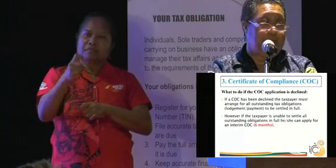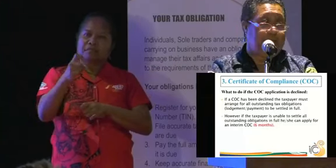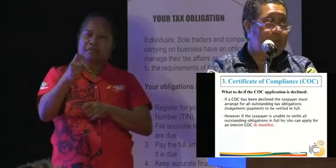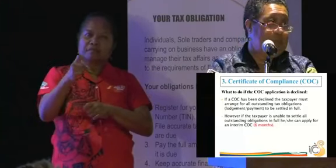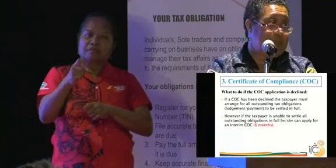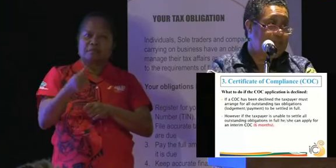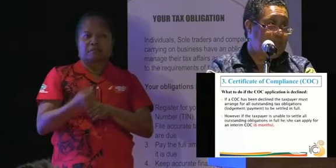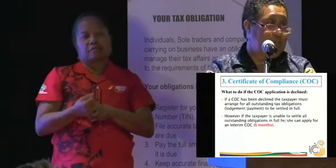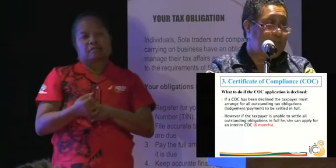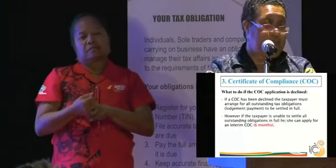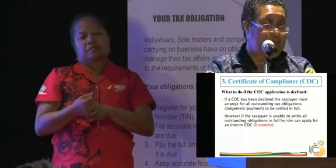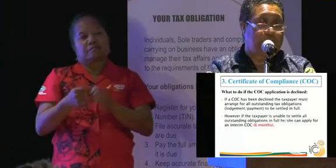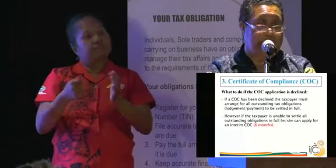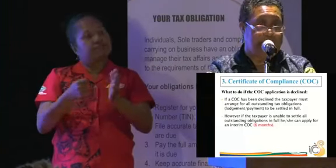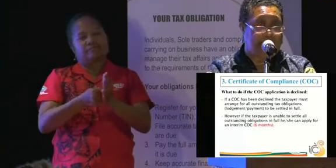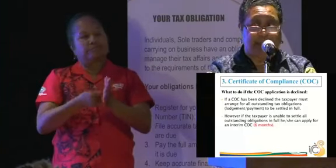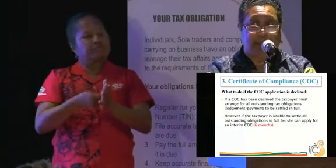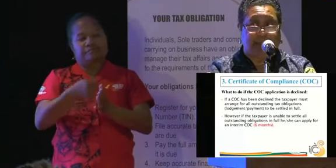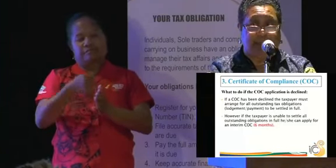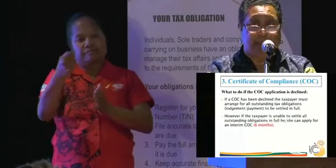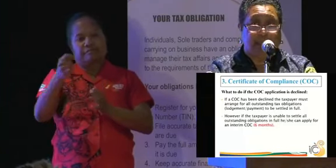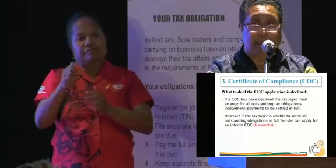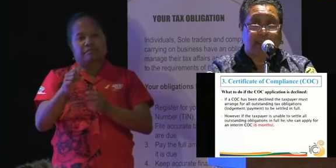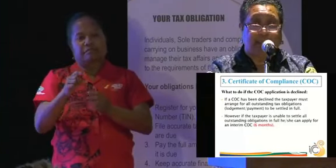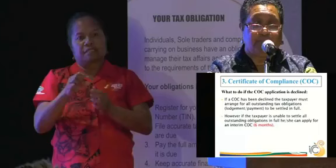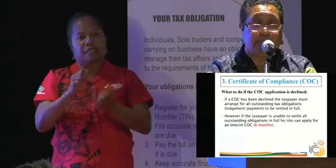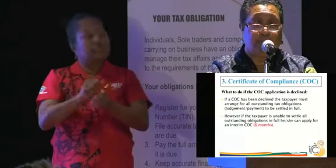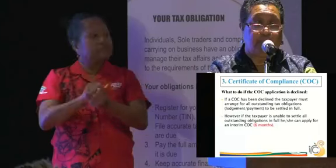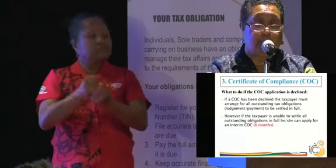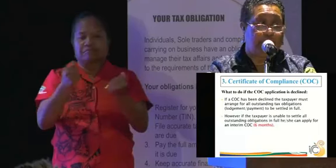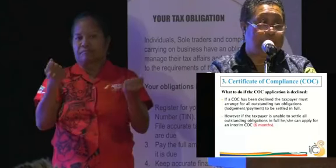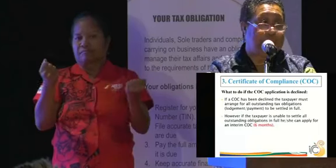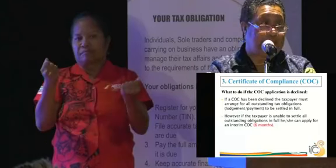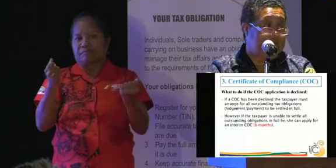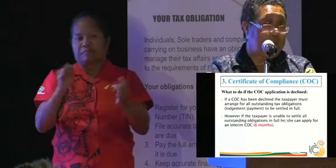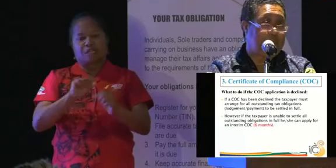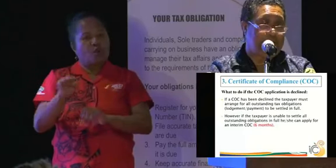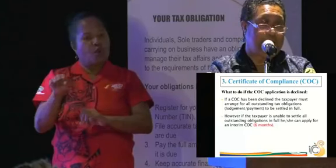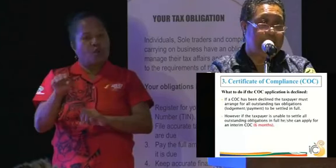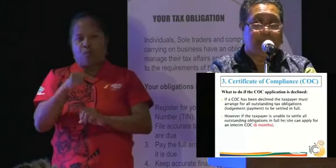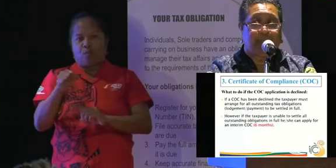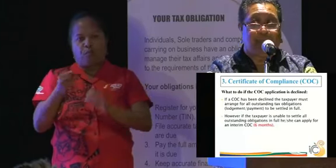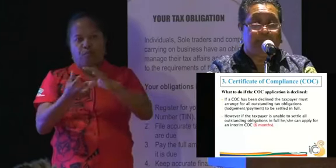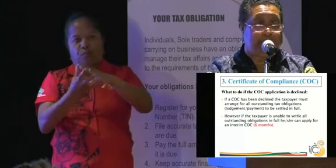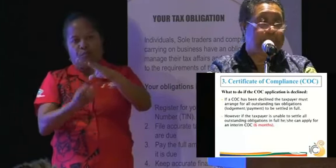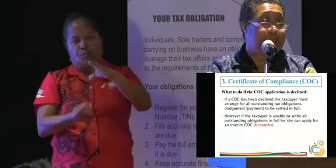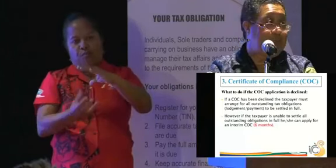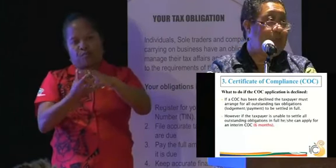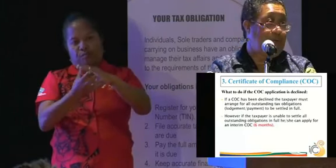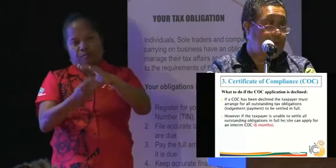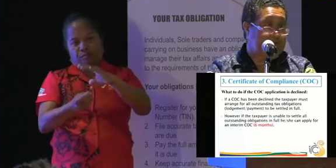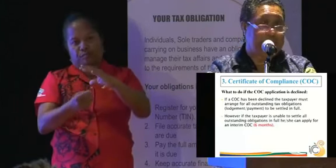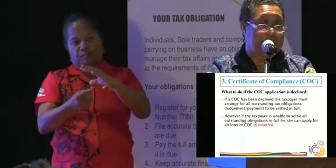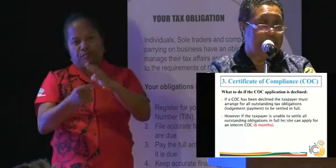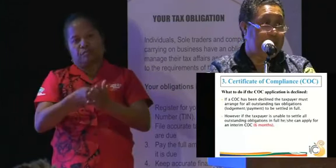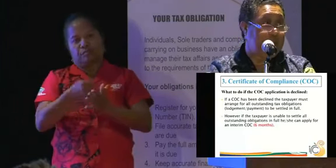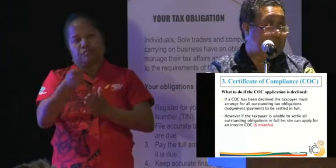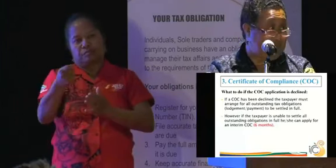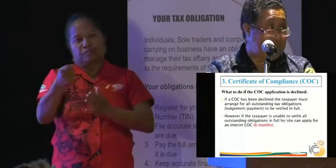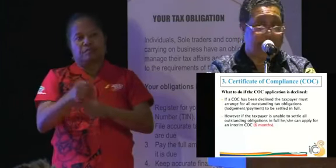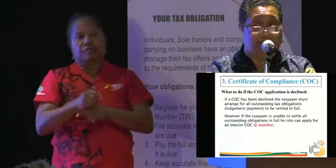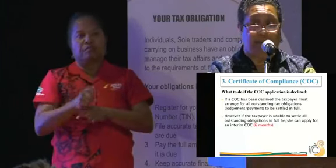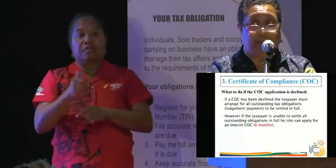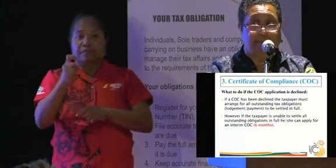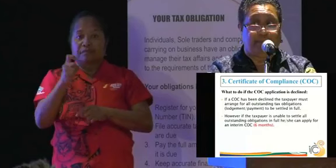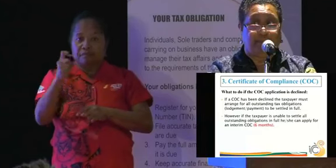outstanding, the certificate does not get printed. A certificate of compliance can be printed on the same day,